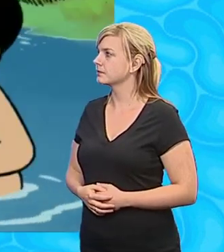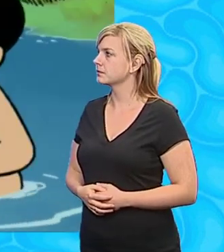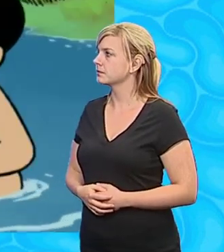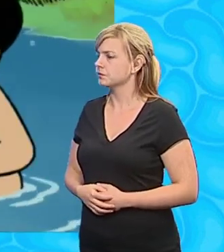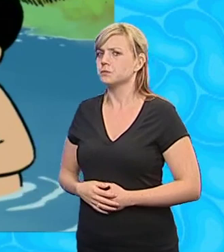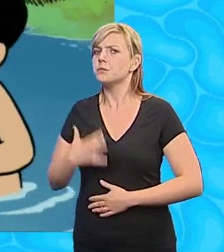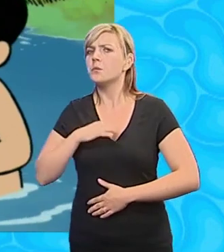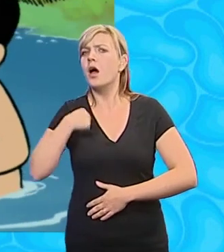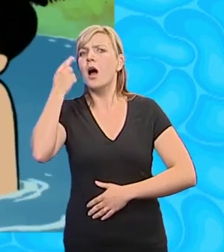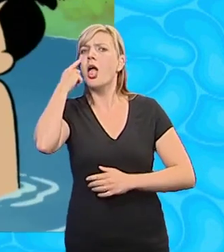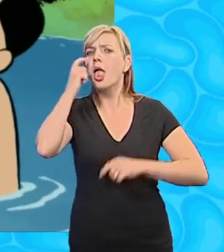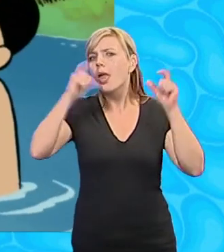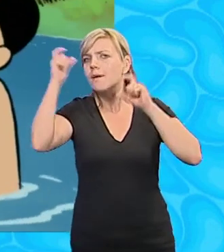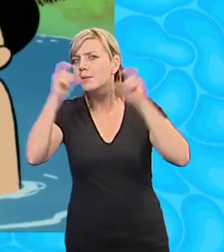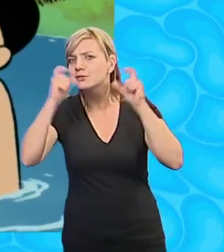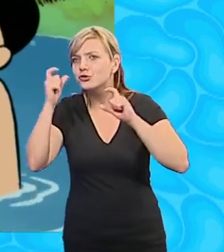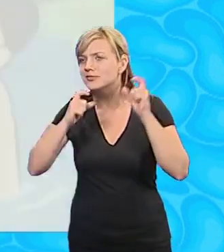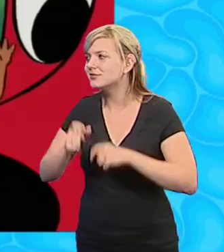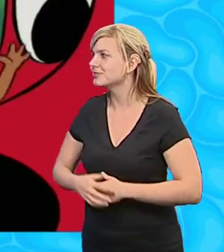want to take some pictures.